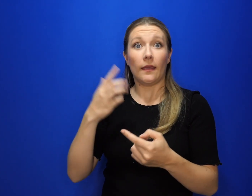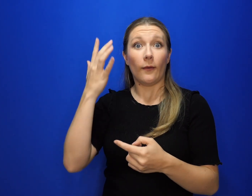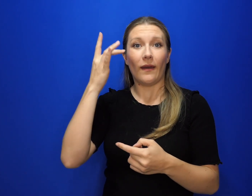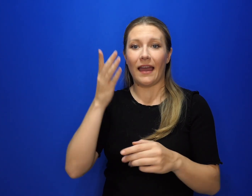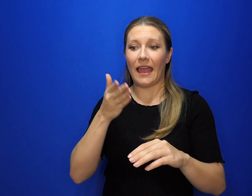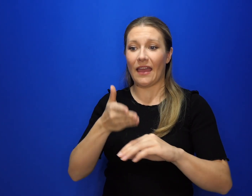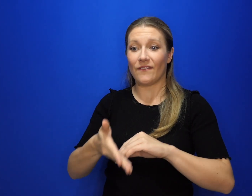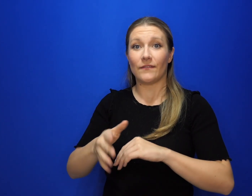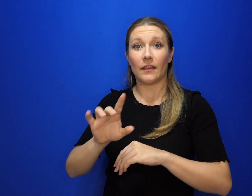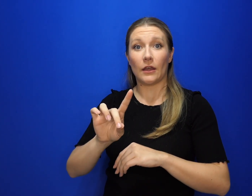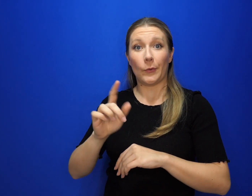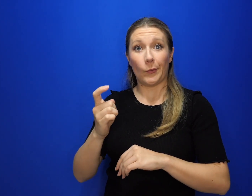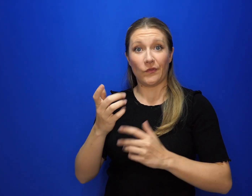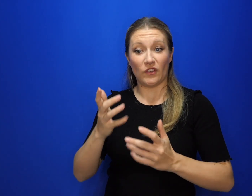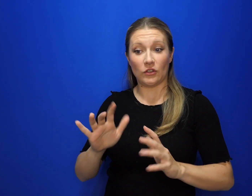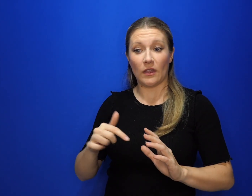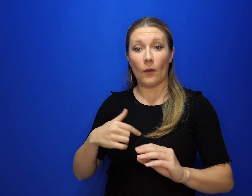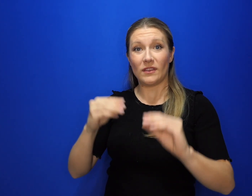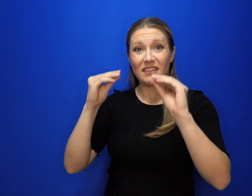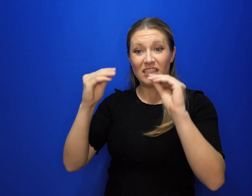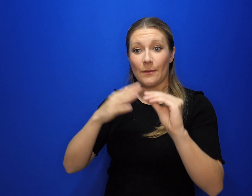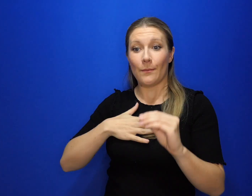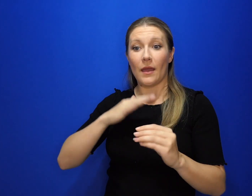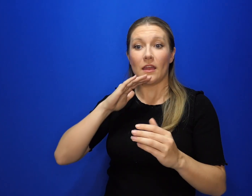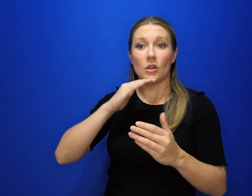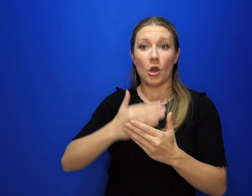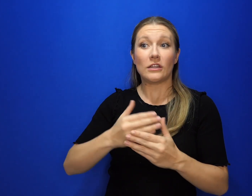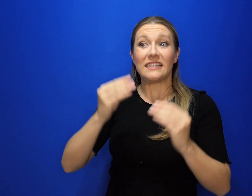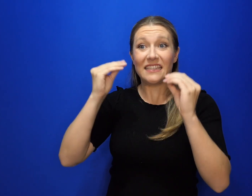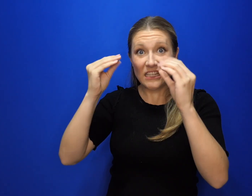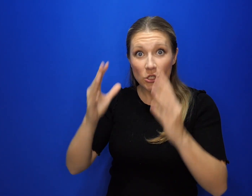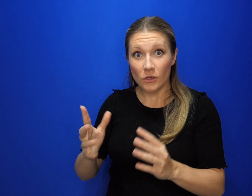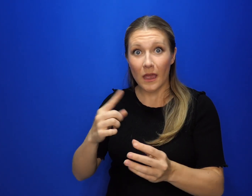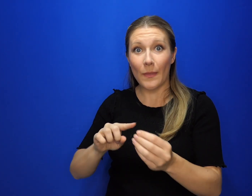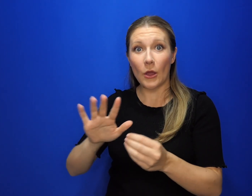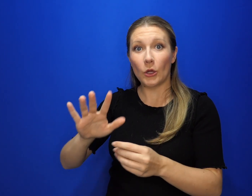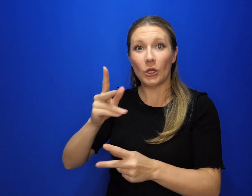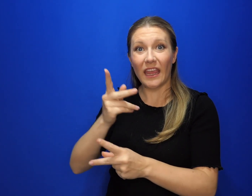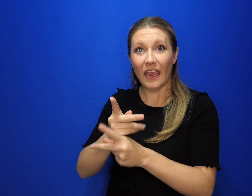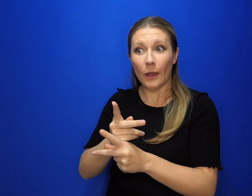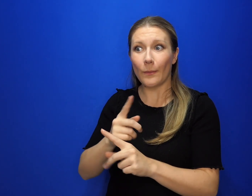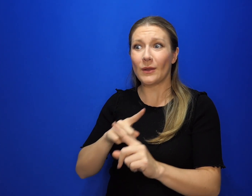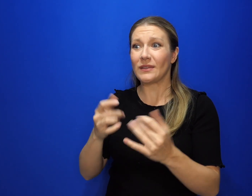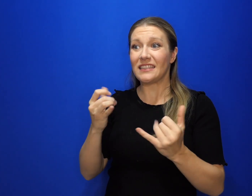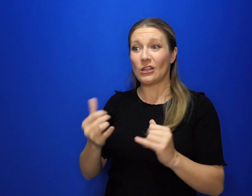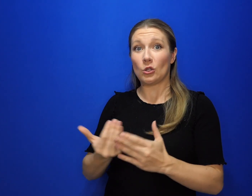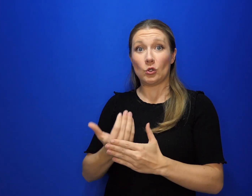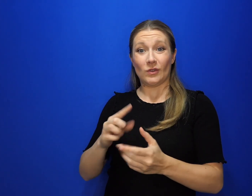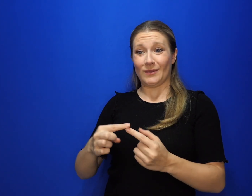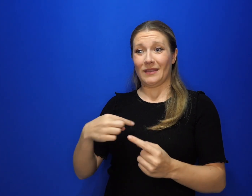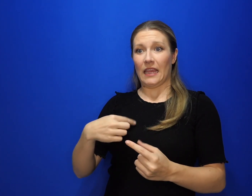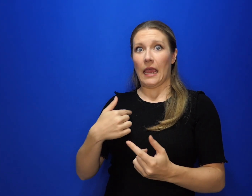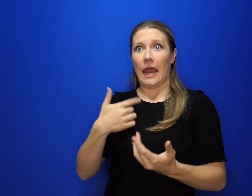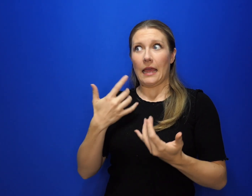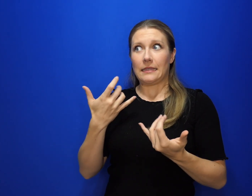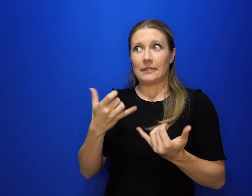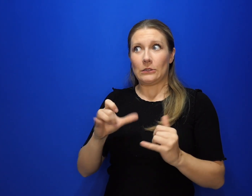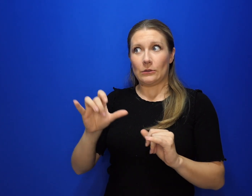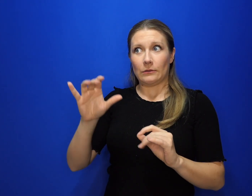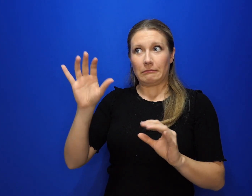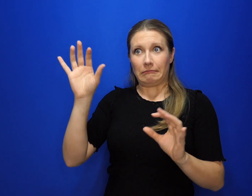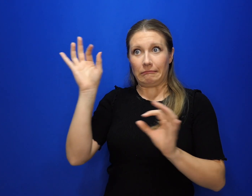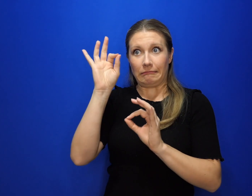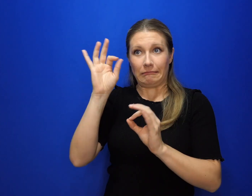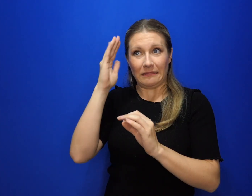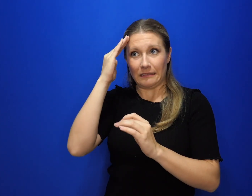after diagnosis, I was teaching my daughter's teacher about her care when it was so new to myself and I didn't really know what